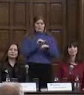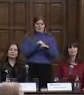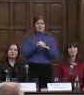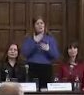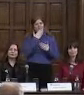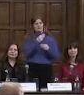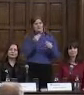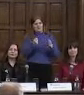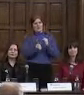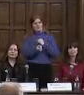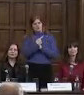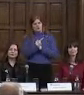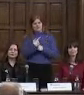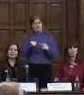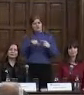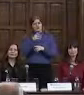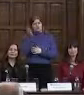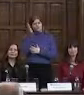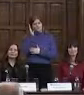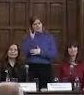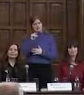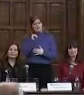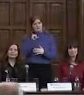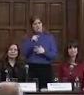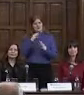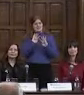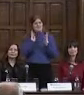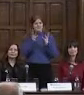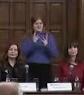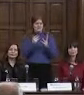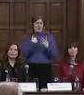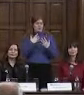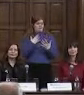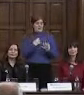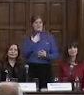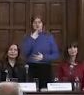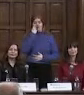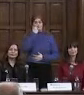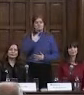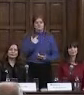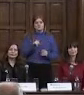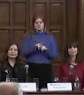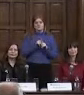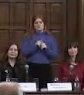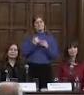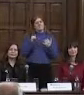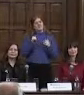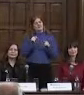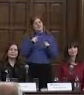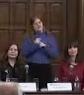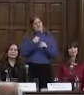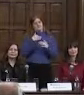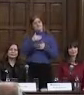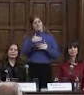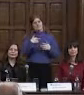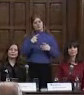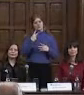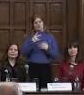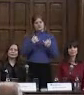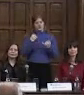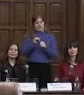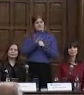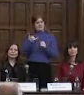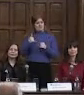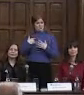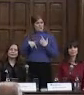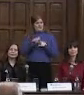very much for the opportunity to speak to the Assembly. It was very enlightening. And I suppose maybe in that period of COVID, maybe we all got a